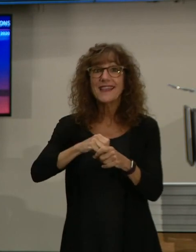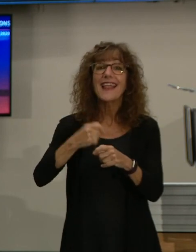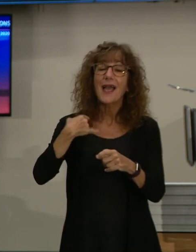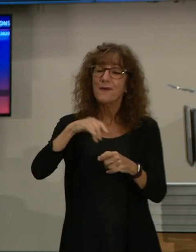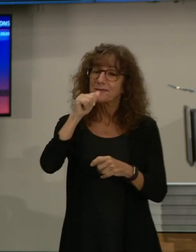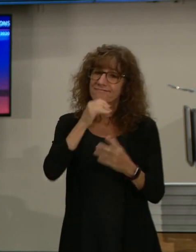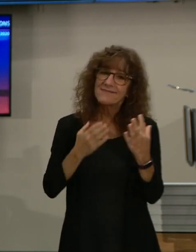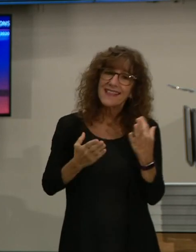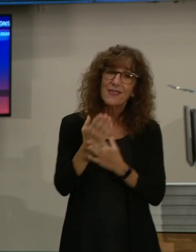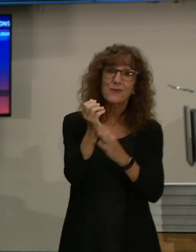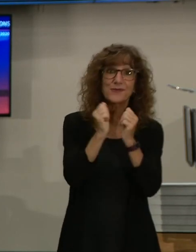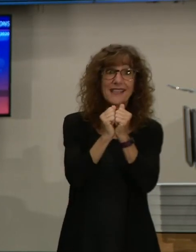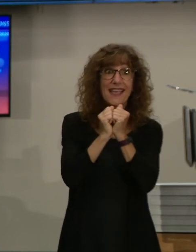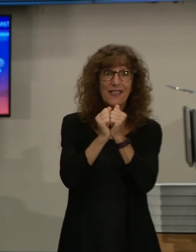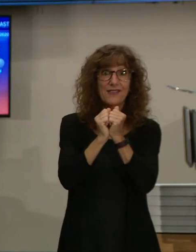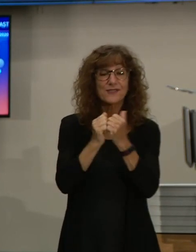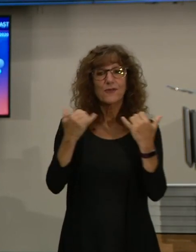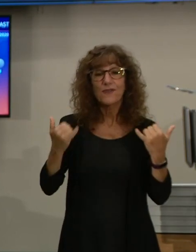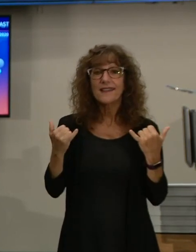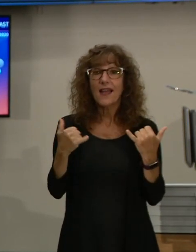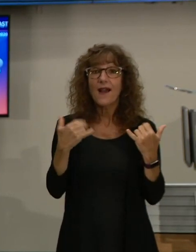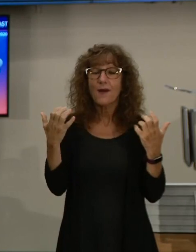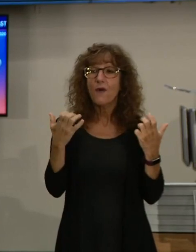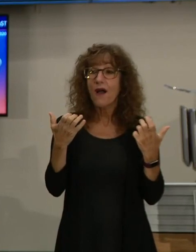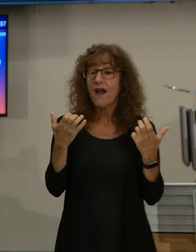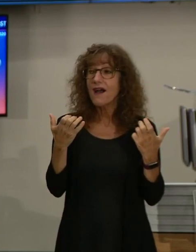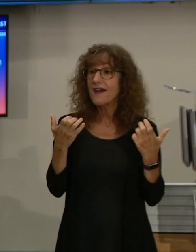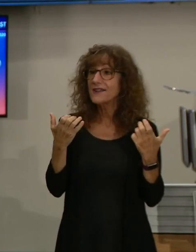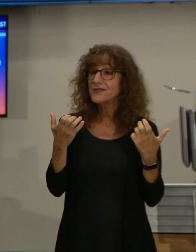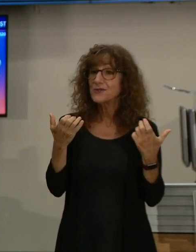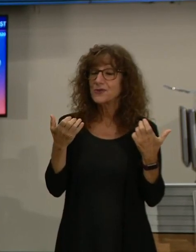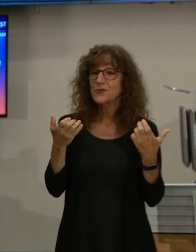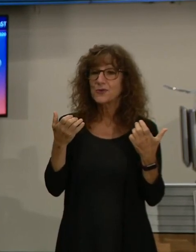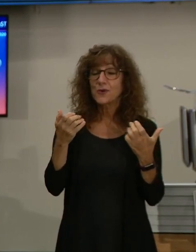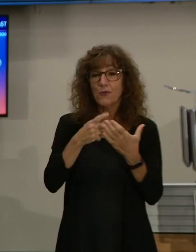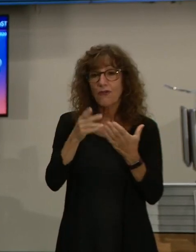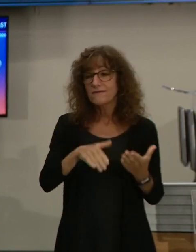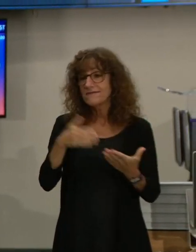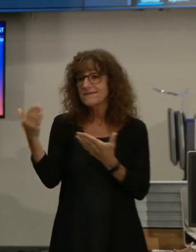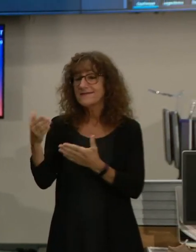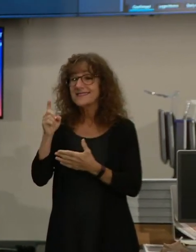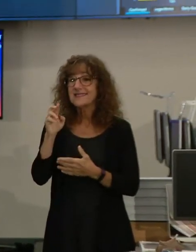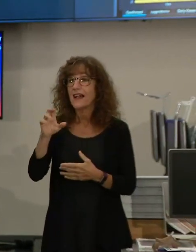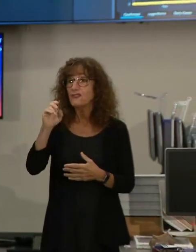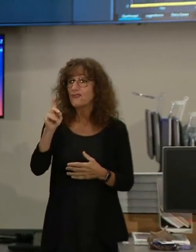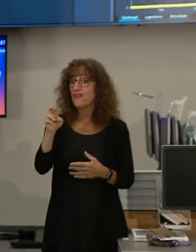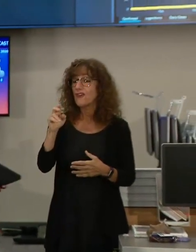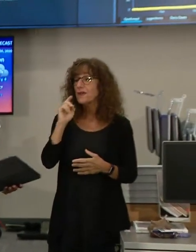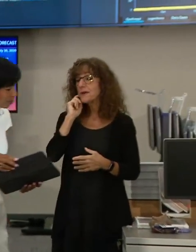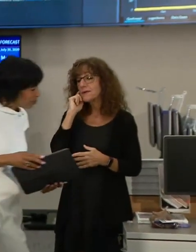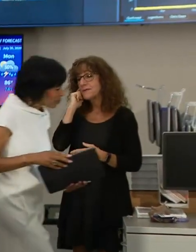through this together. So at this point, I want to turn over the program to Dr. Carter. Thank you.